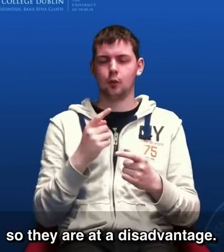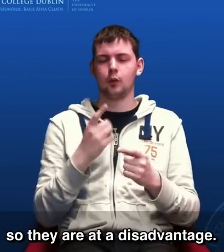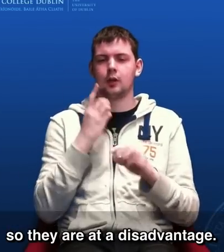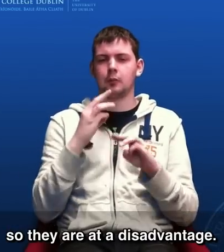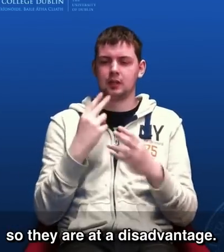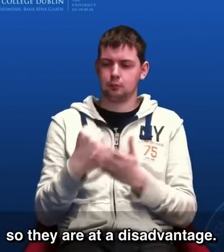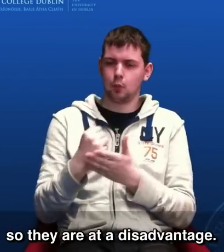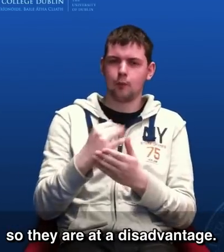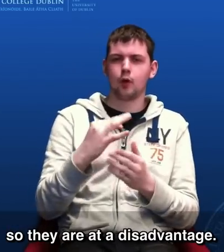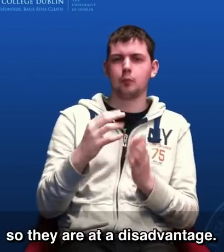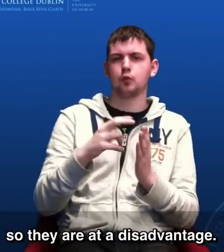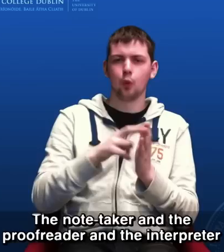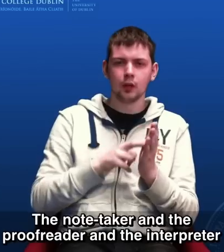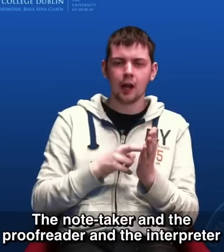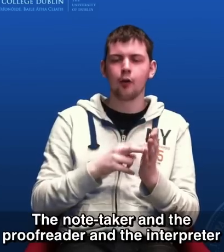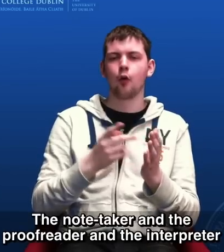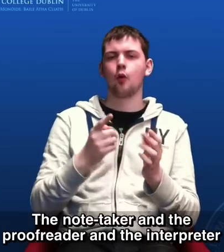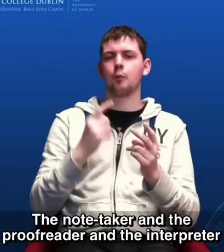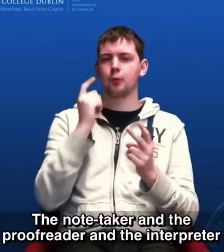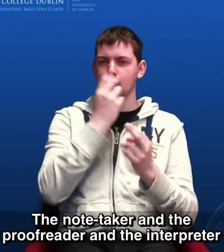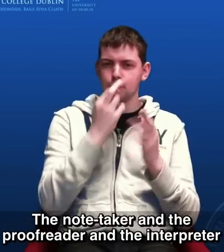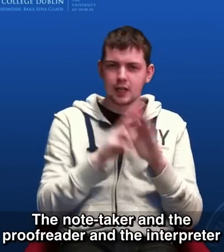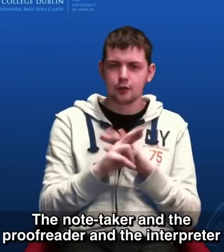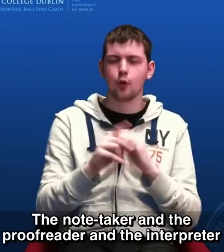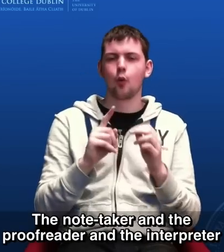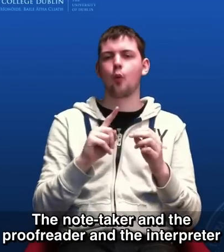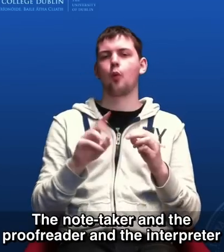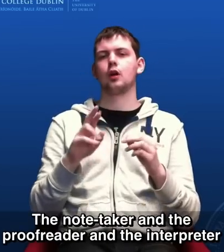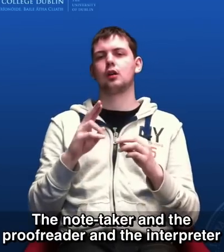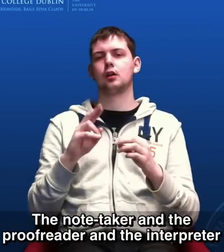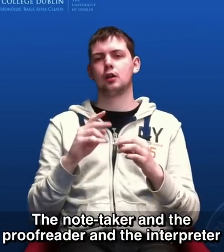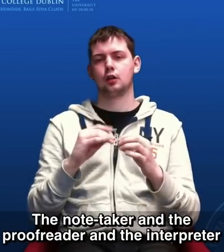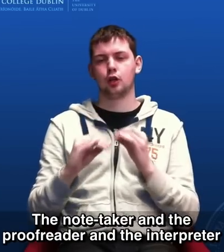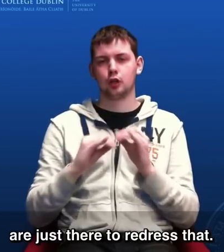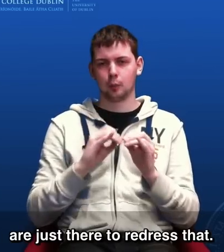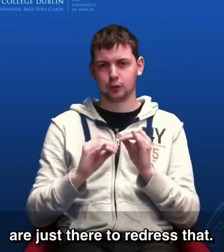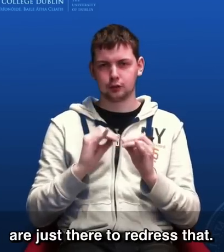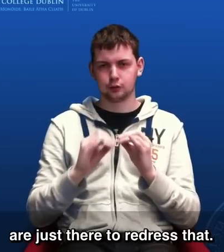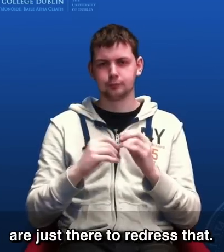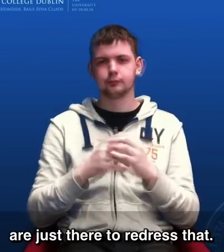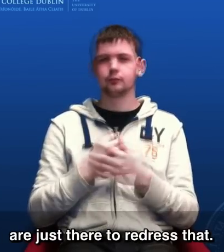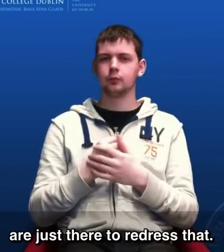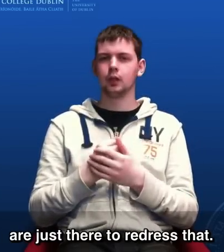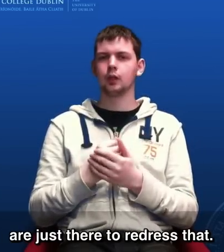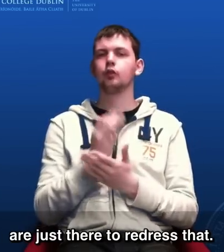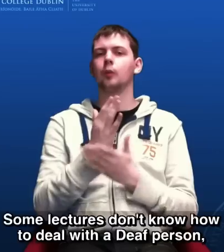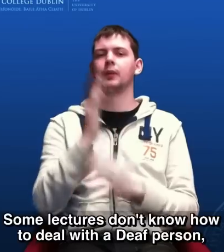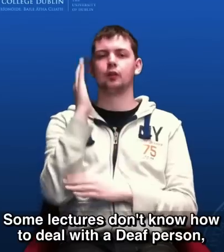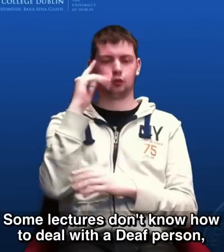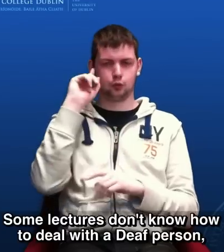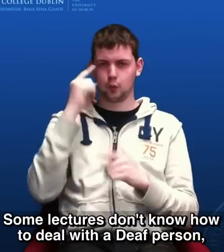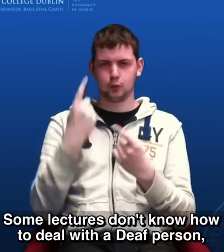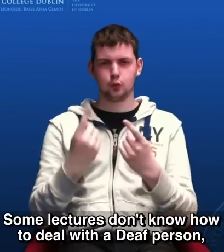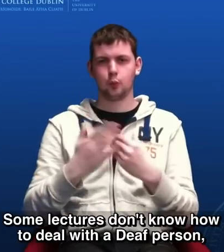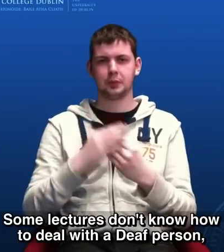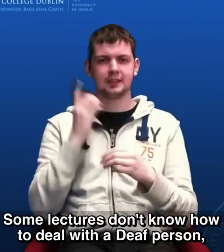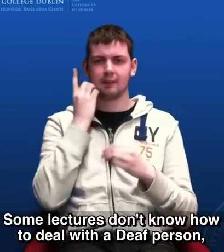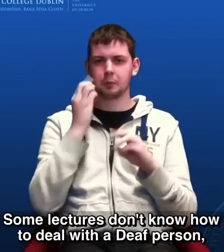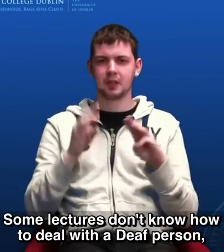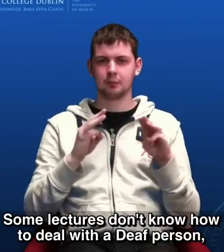they're at a disadvantage. So the note-taker and the proofreader and the interpreter are just there to redress that. Some lecturers don't know what to do when they're dealing with